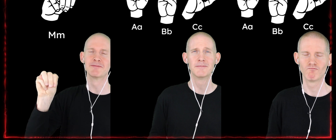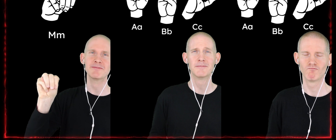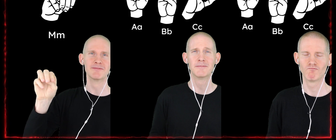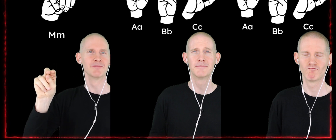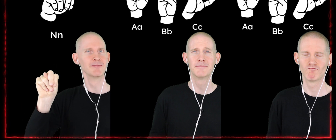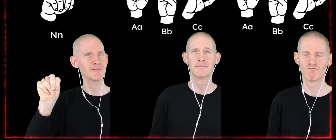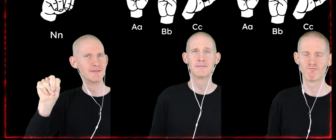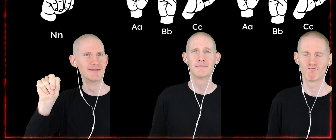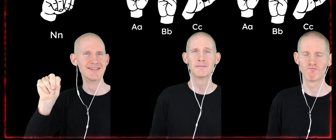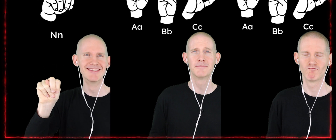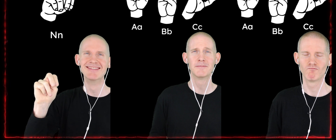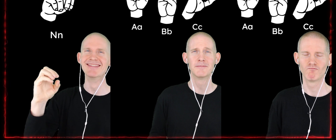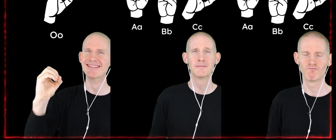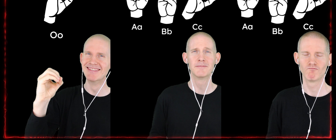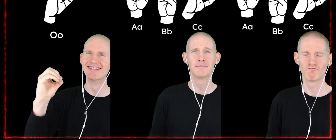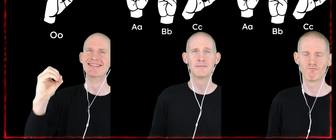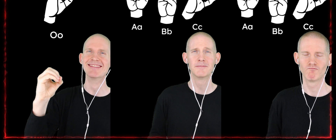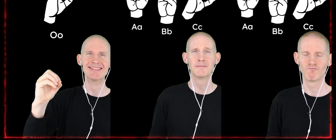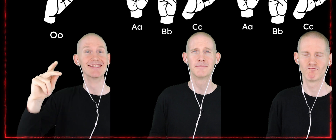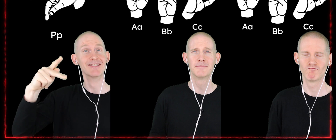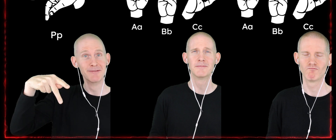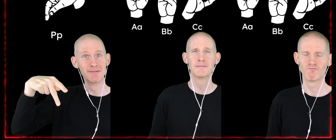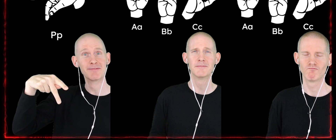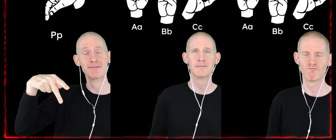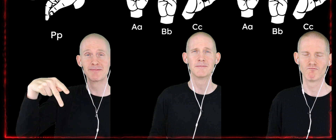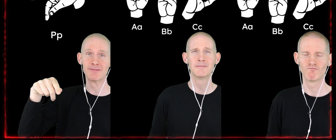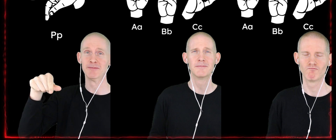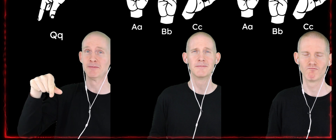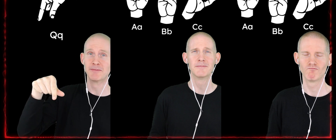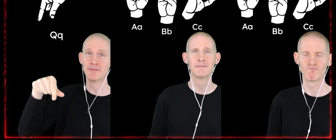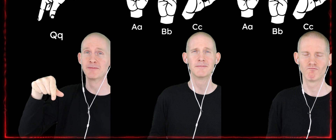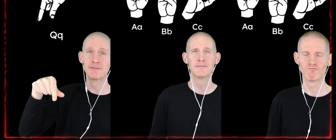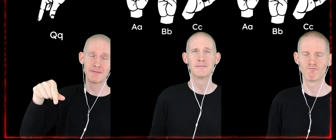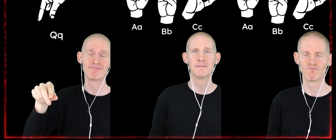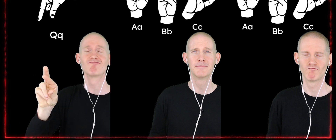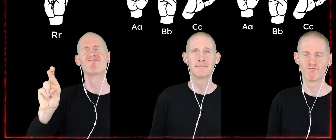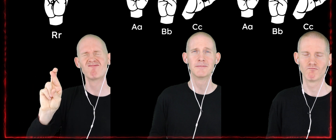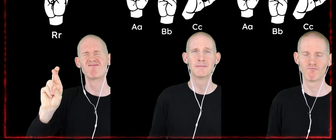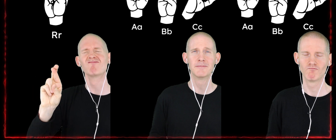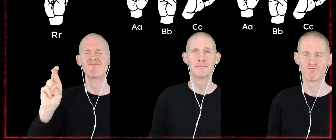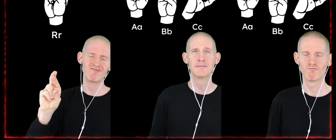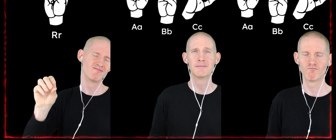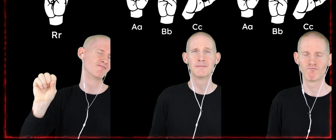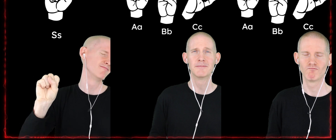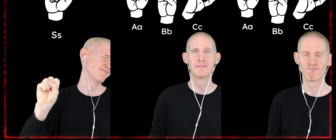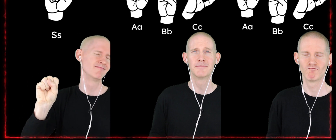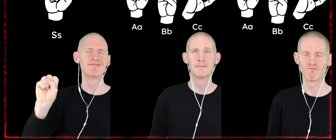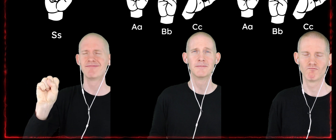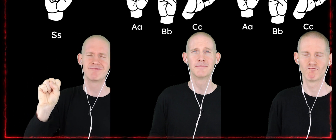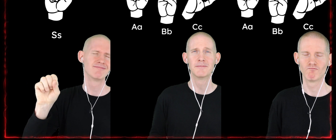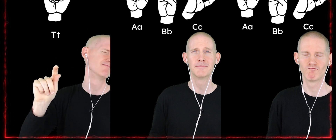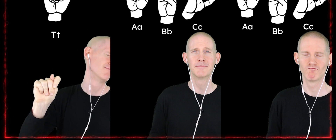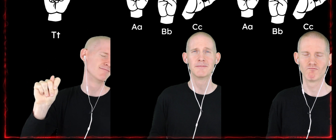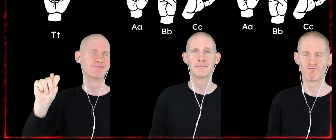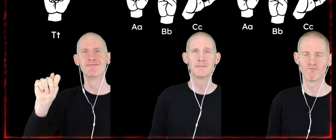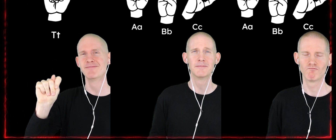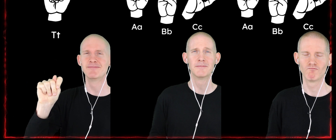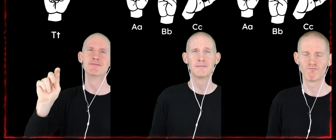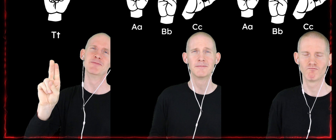like it? How do you like it? More, more. How do you like it? How do you like it? More, more. How